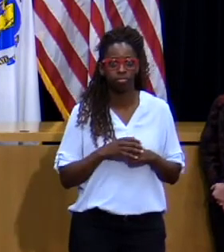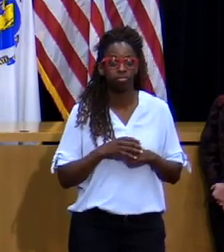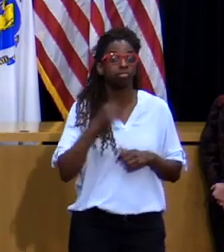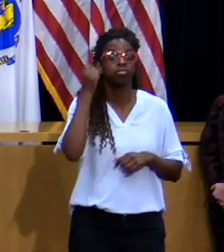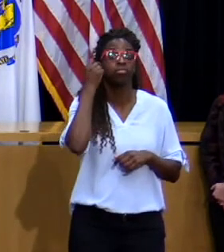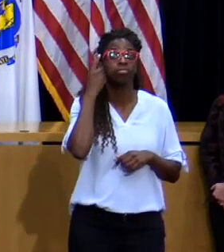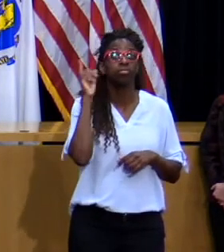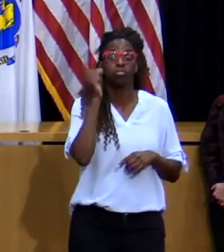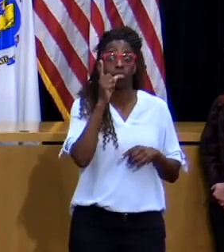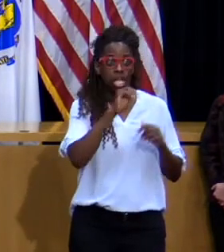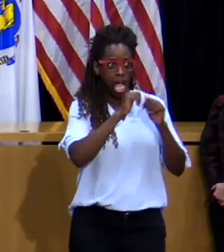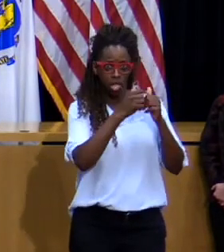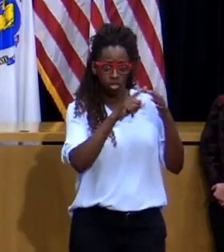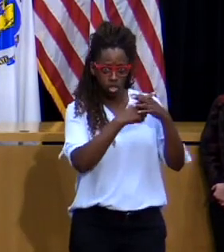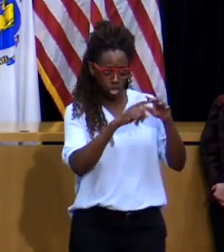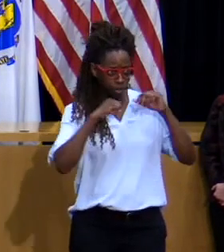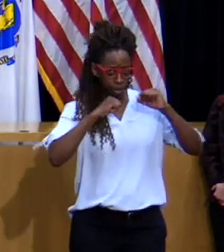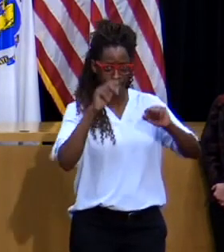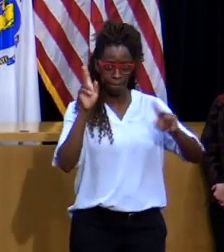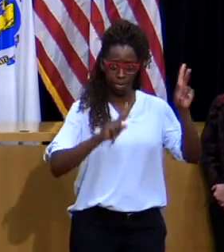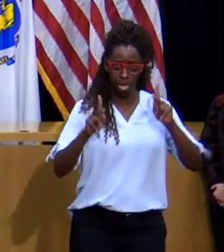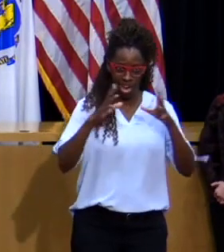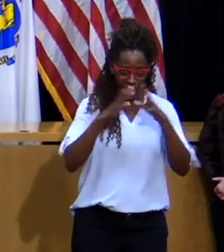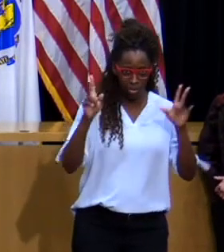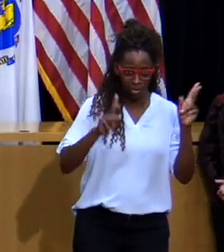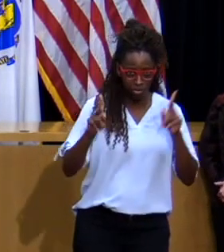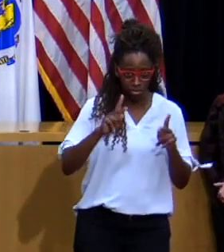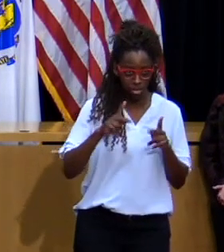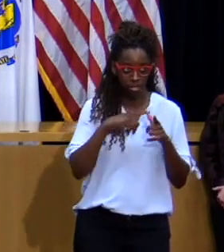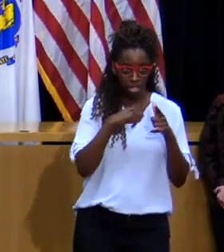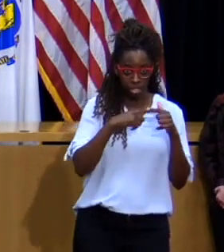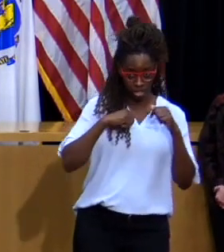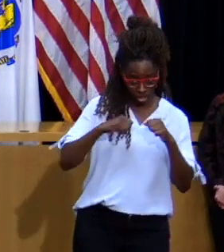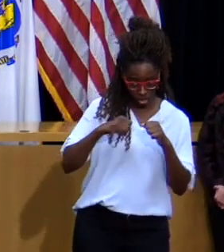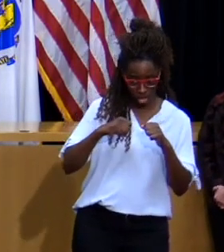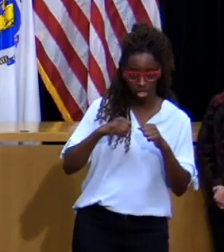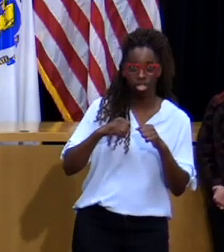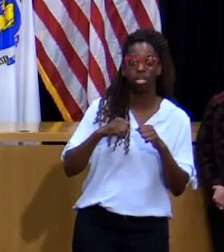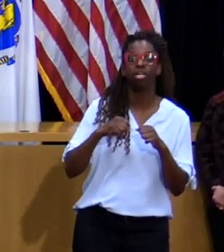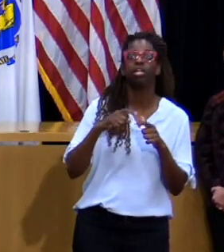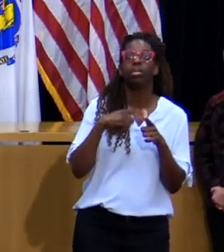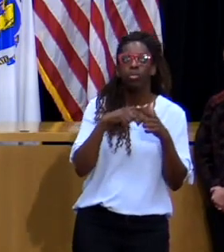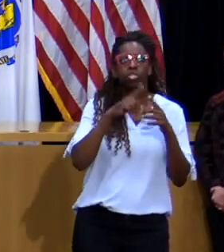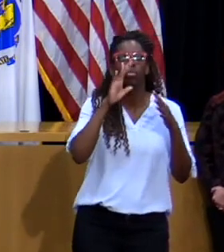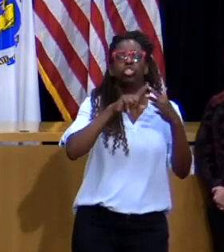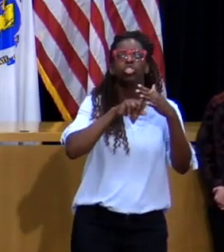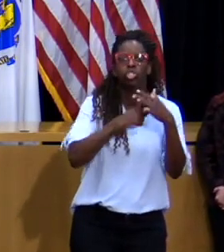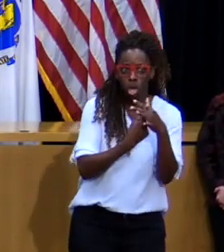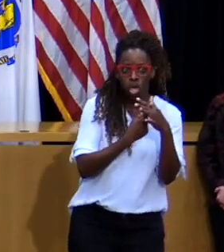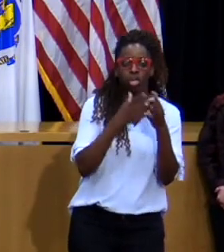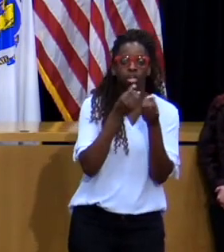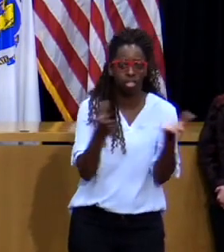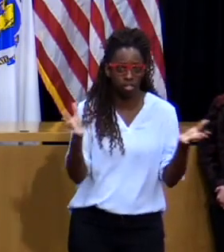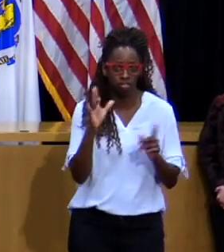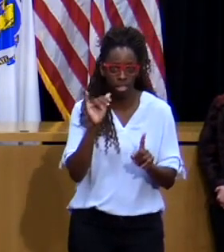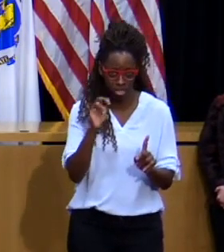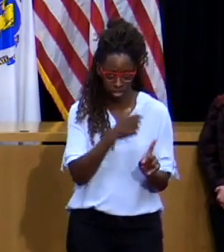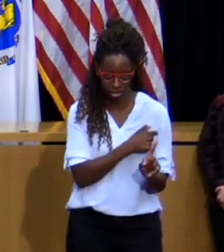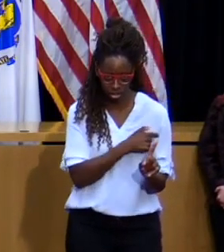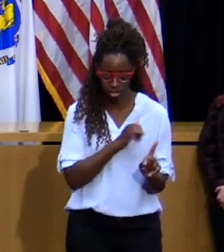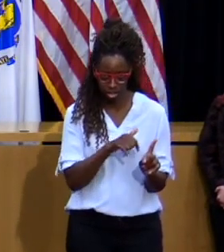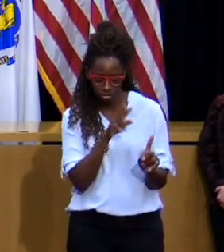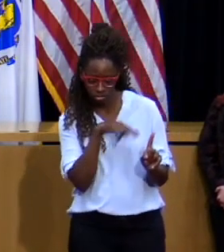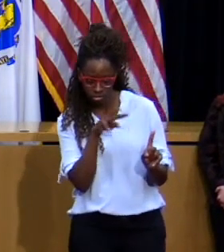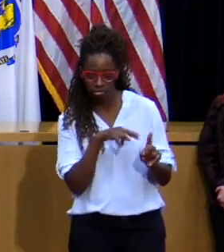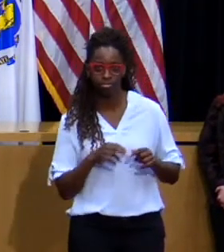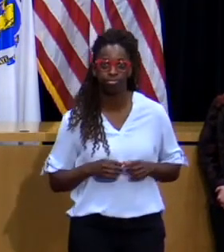manufacturing. And on the distribution piece, I would just say this is a good question. Maybe I should punt to Dr. Bittinger.